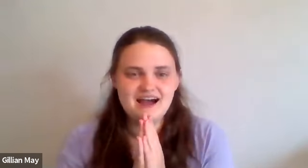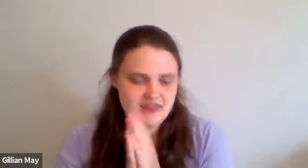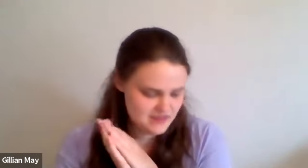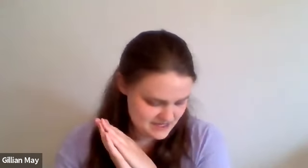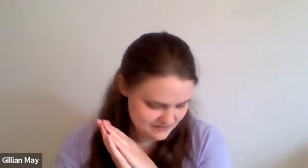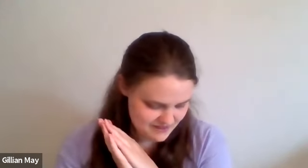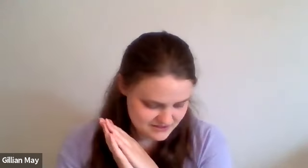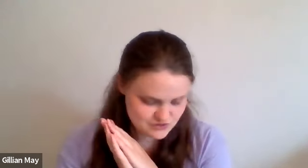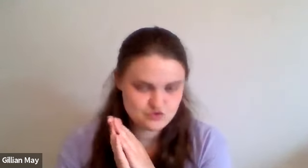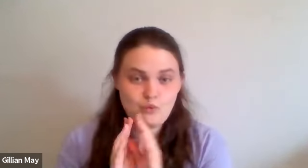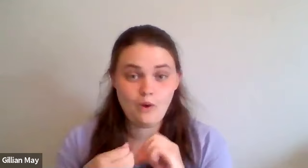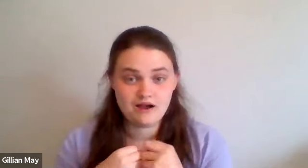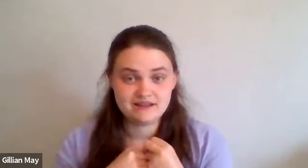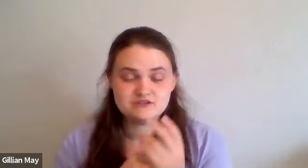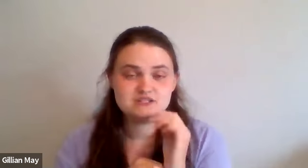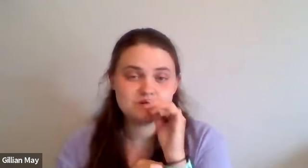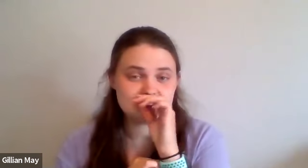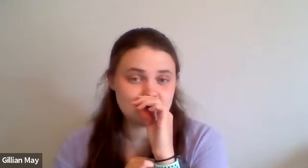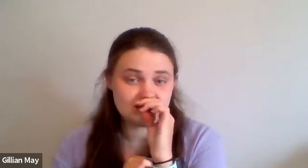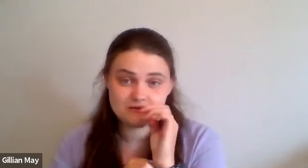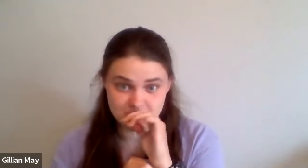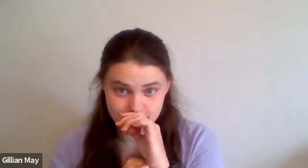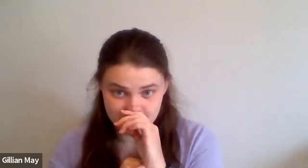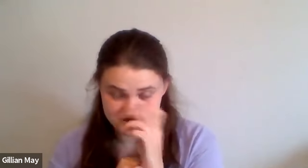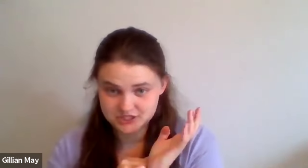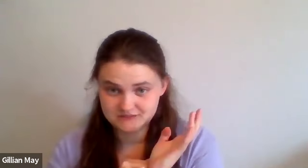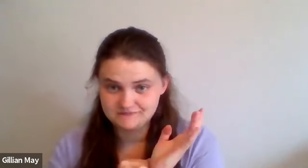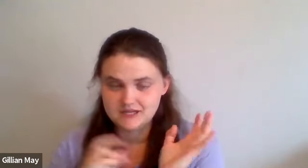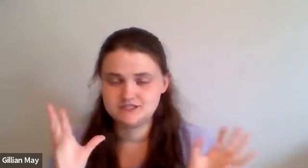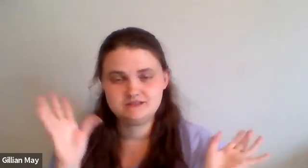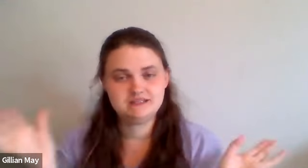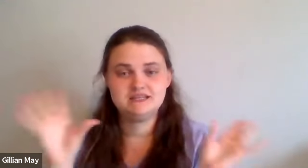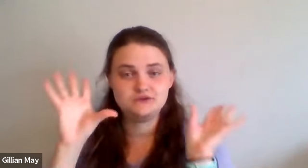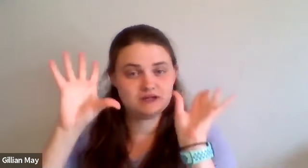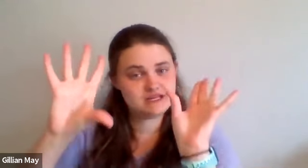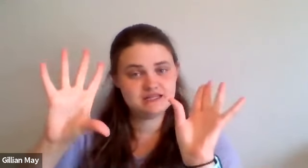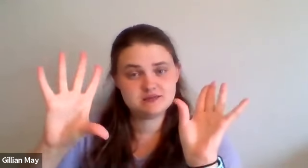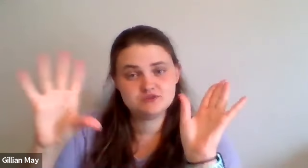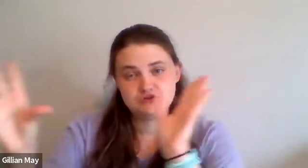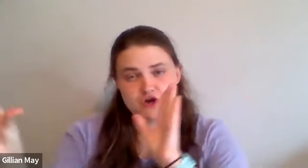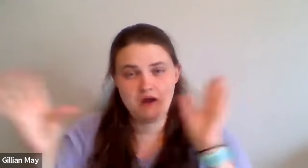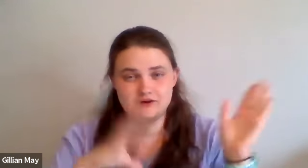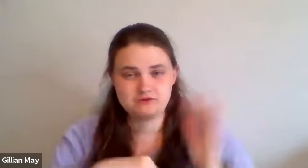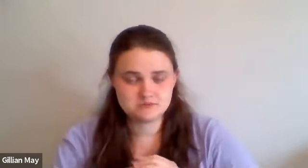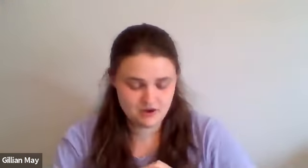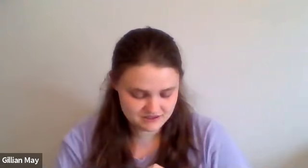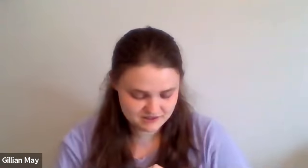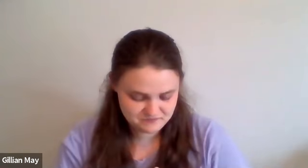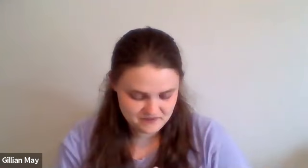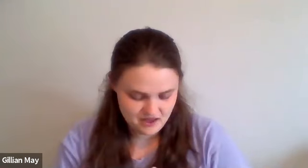And then the last one. So this one is going to be another WH question. I just like to give you guys that heads up so you know how to respond.